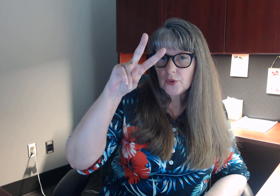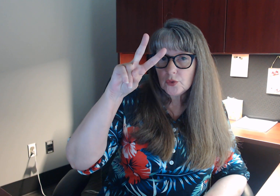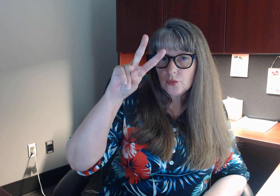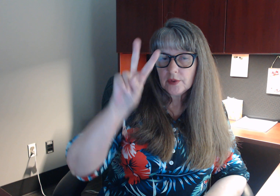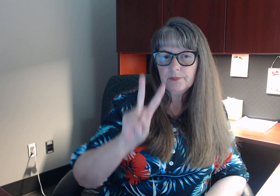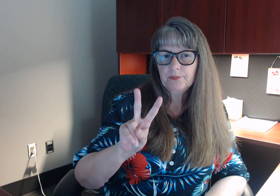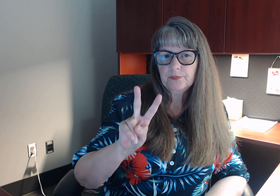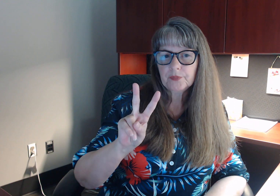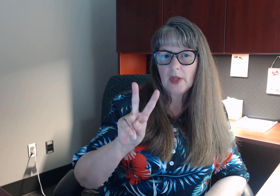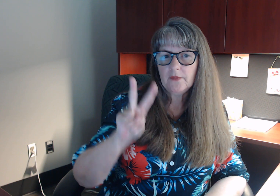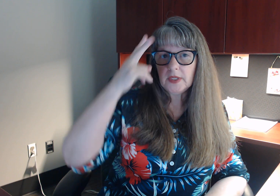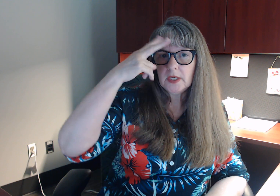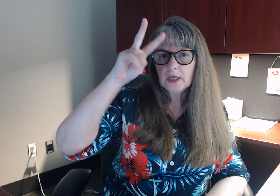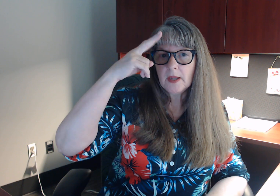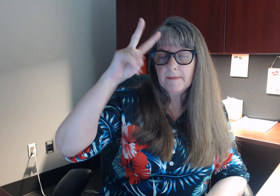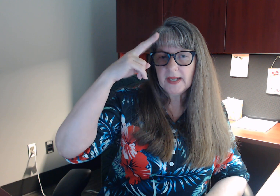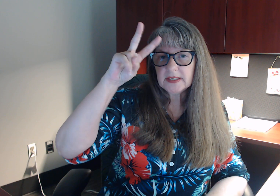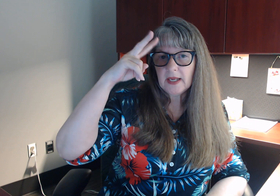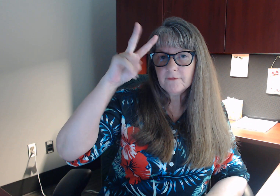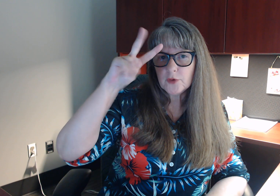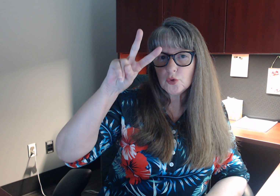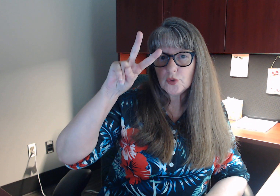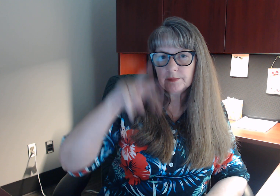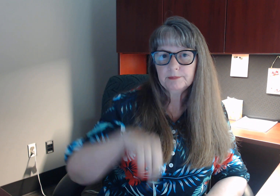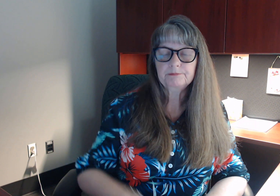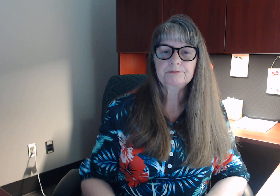food? The Mexican food?